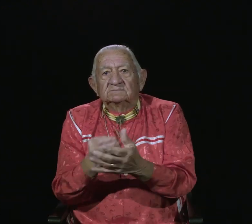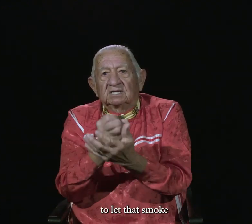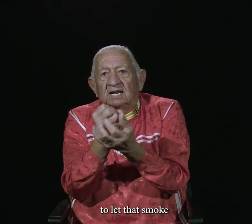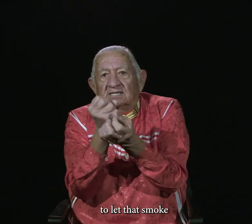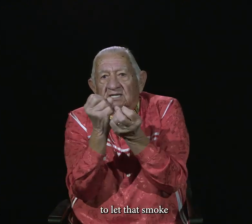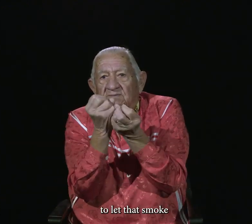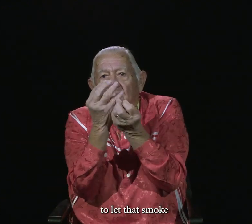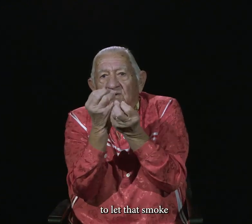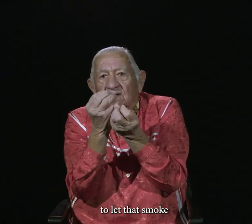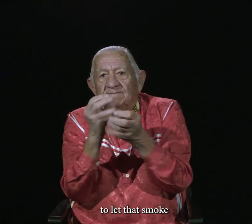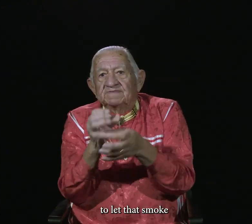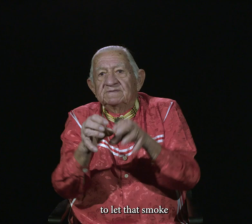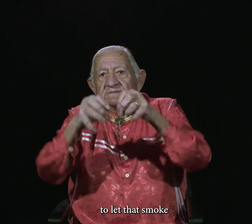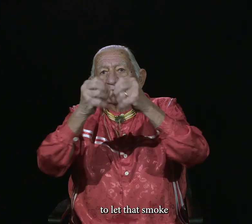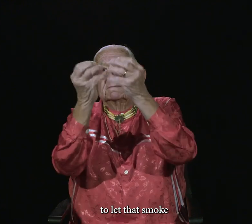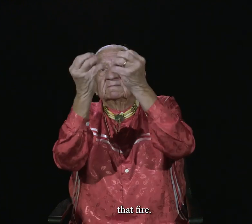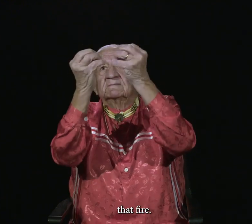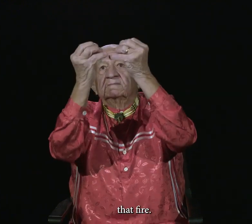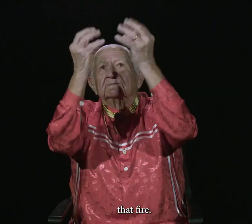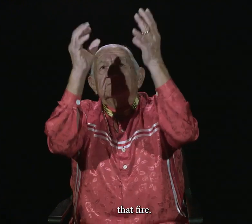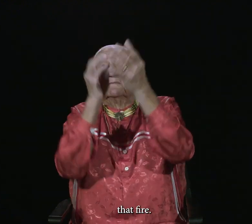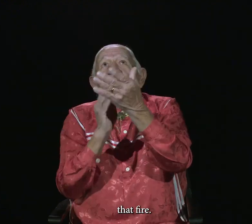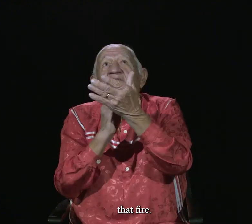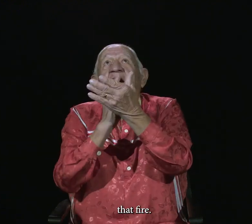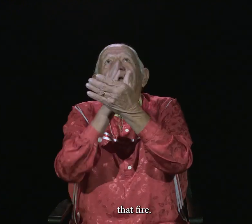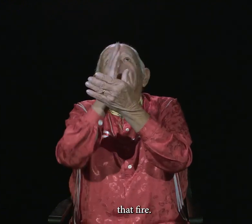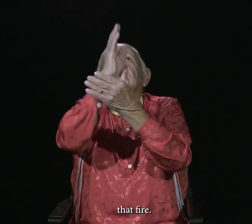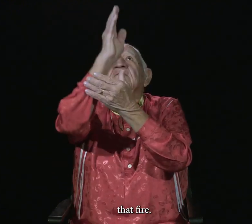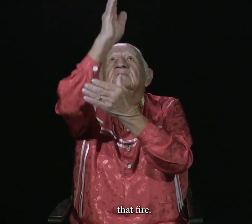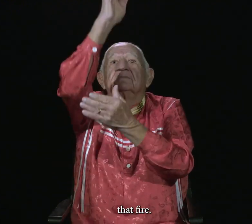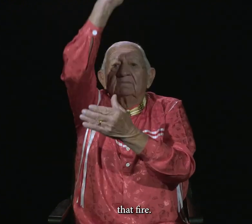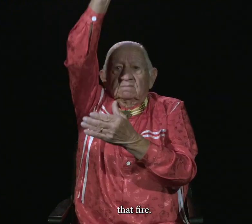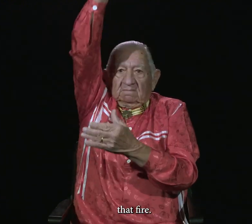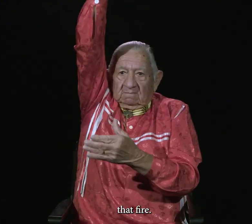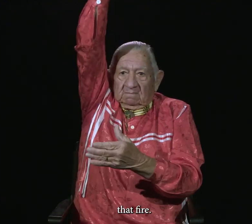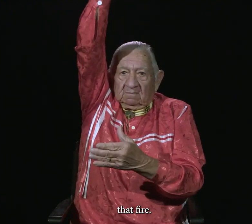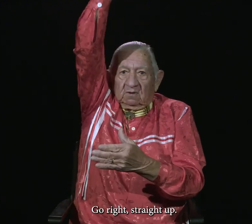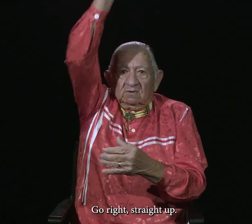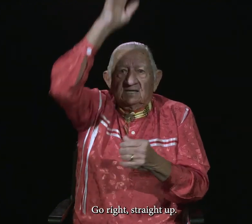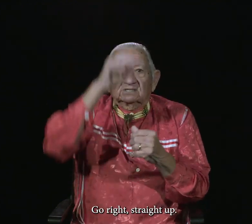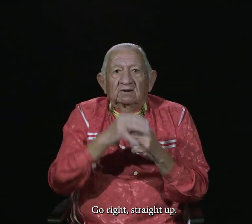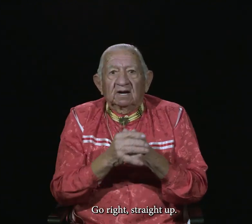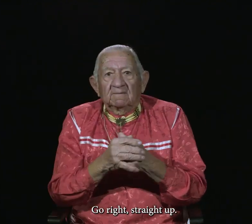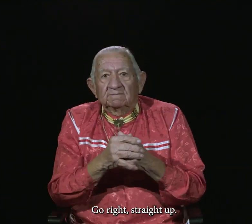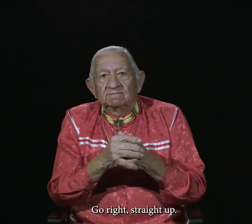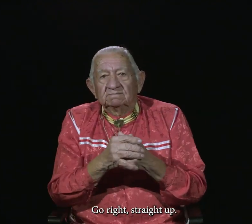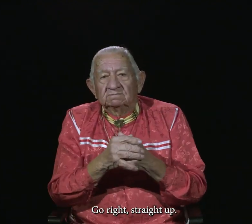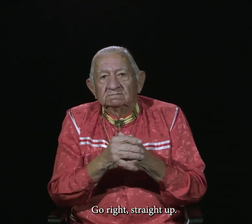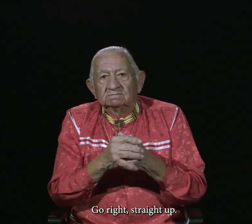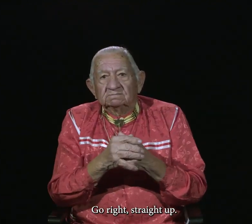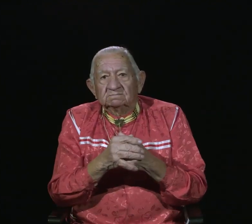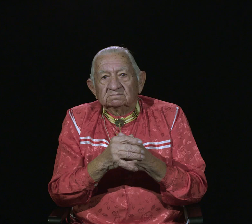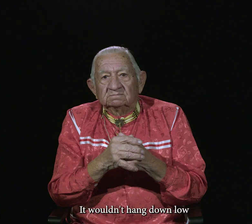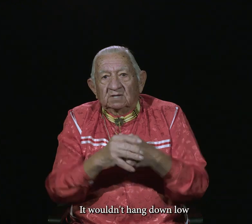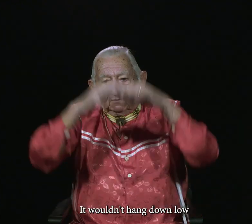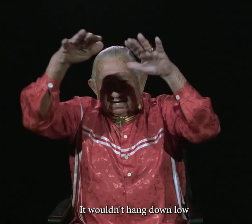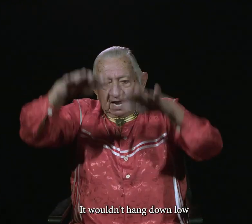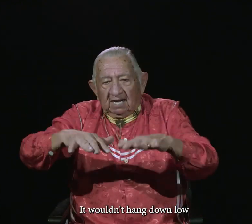to let that smoke from that fire go right straight up. It wouldn't hang